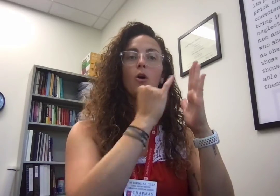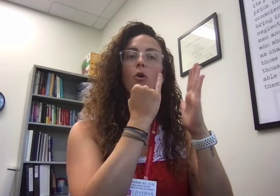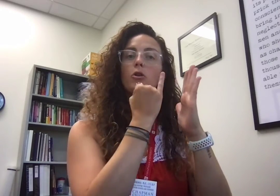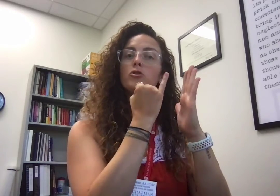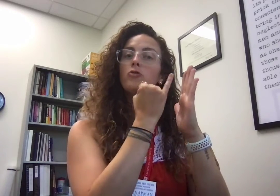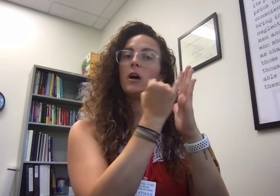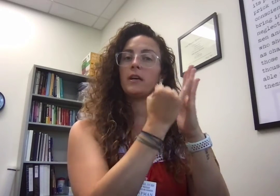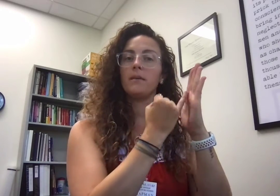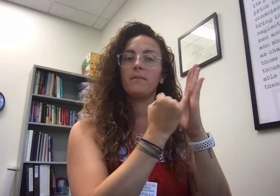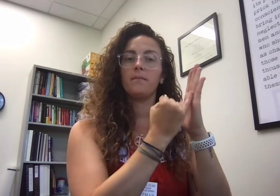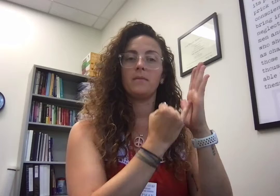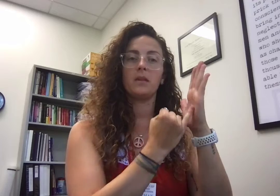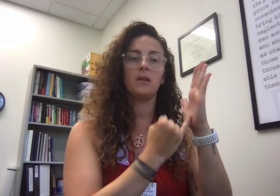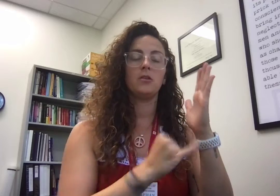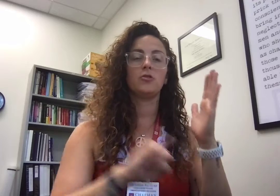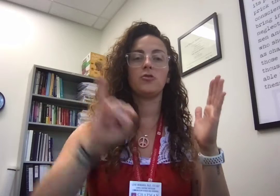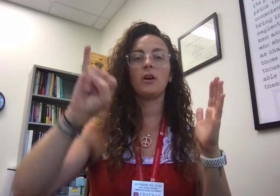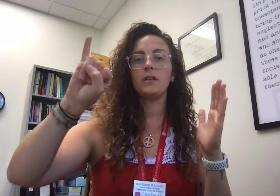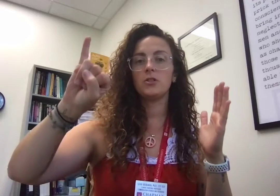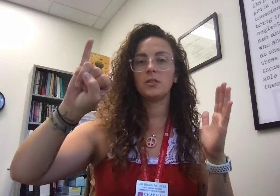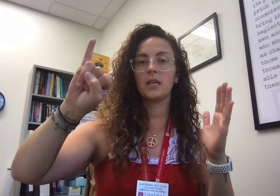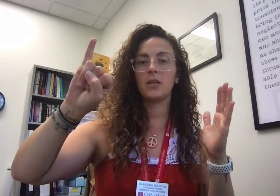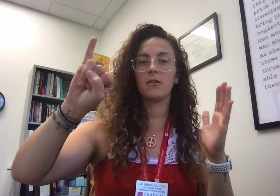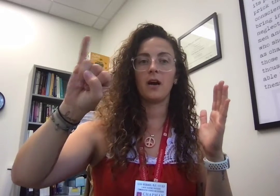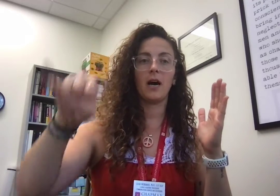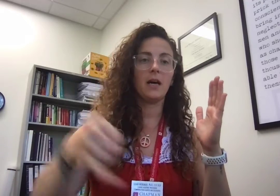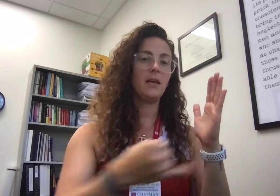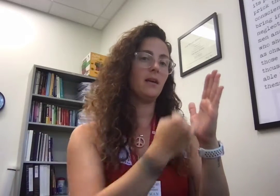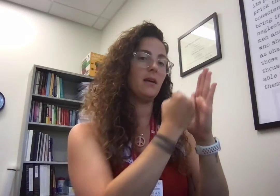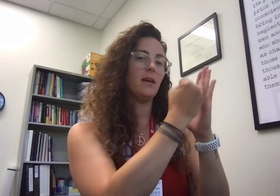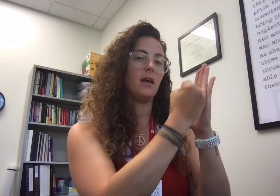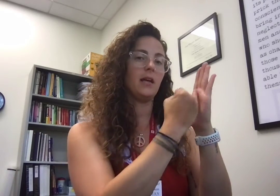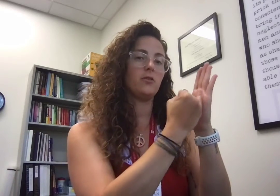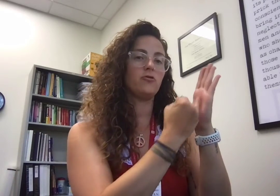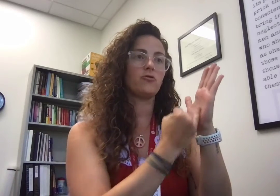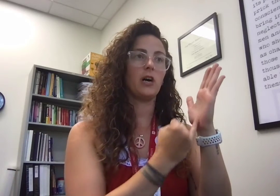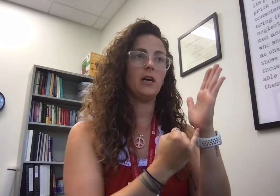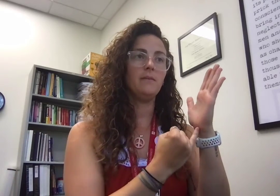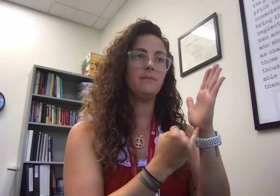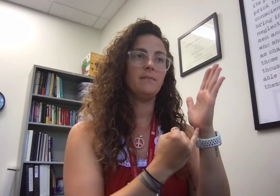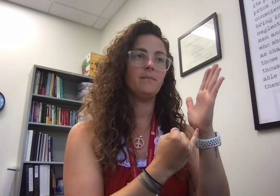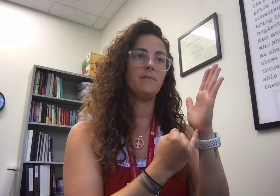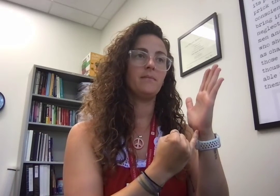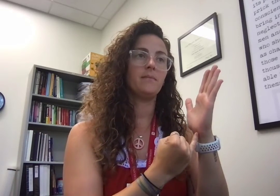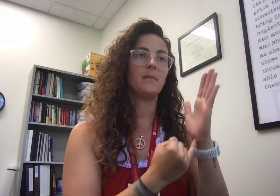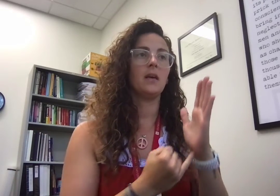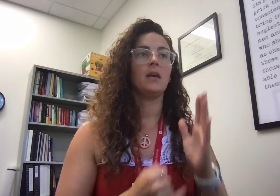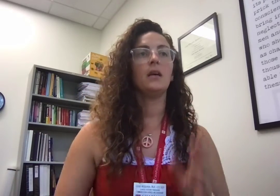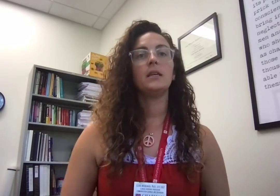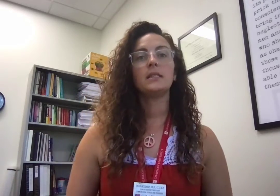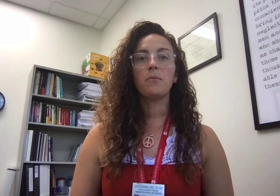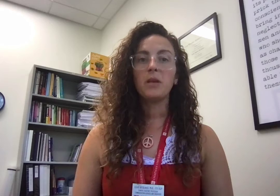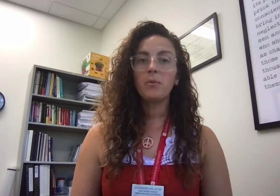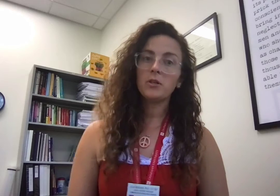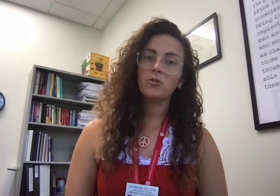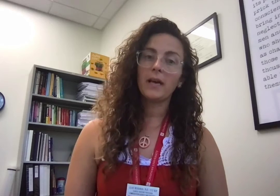Or drawing. So drawing is just take your eye and you draw. Some people enjoy